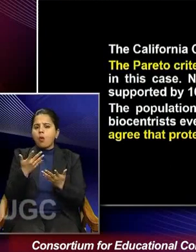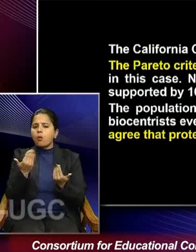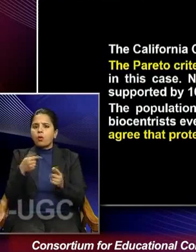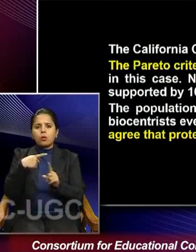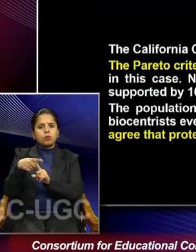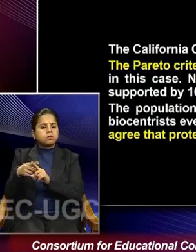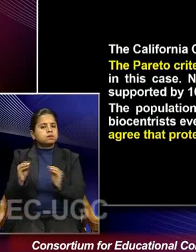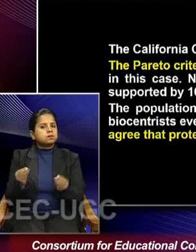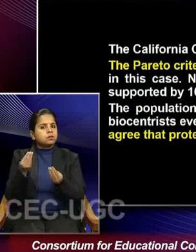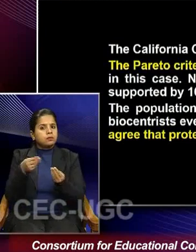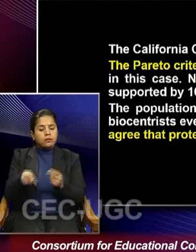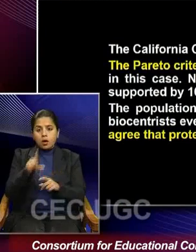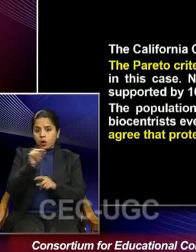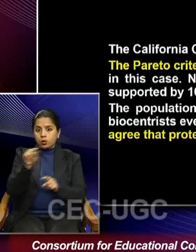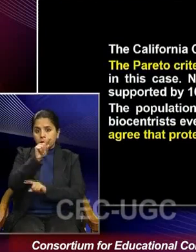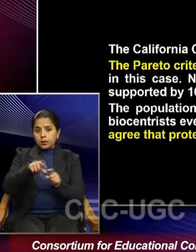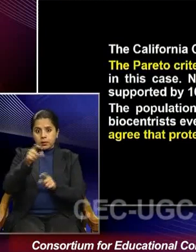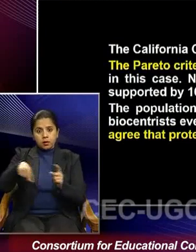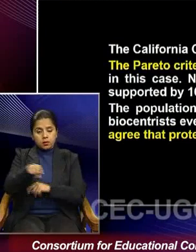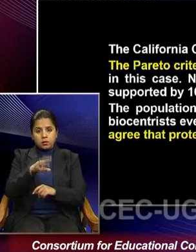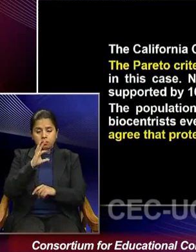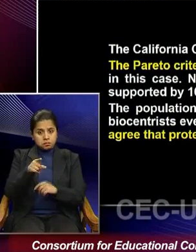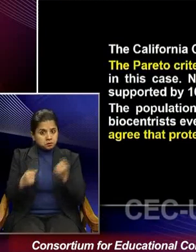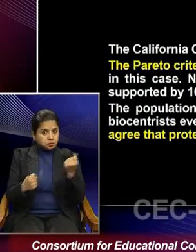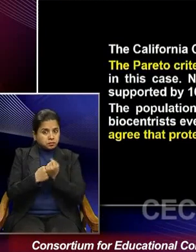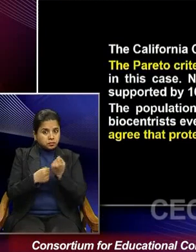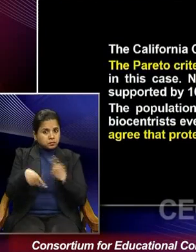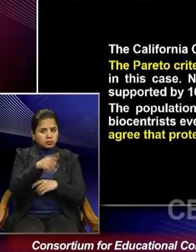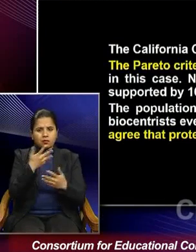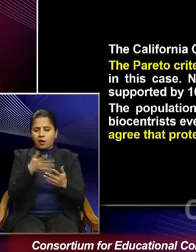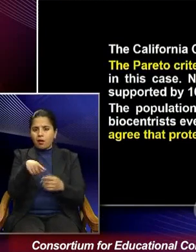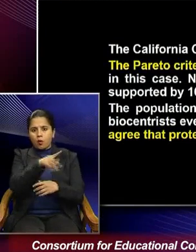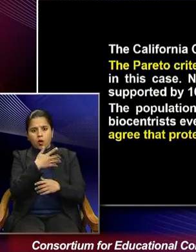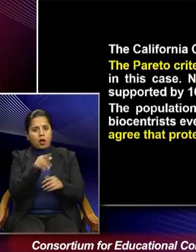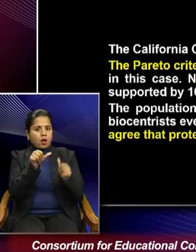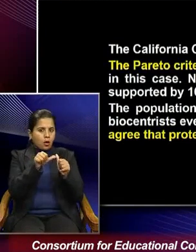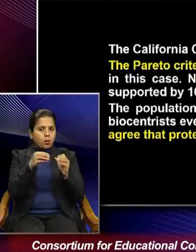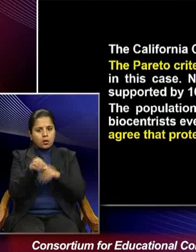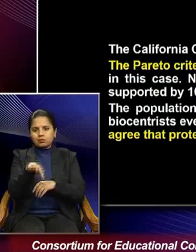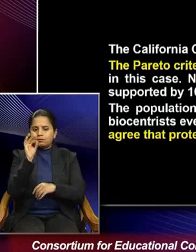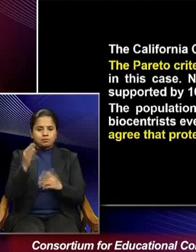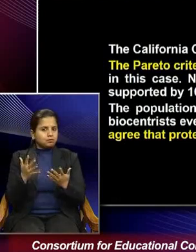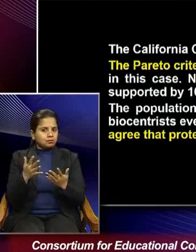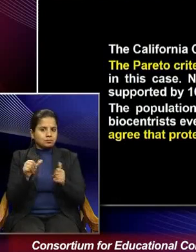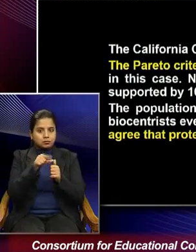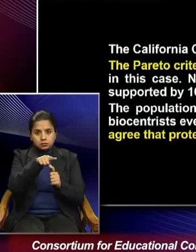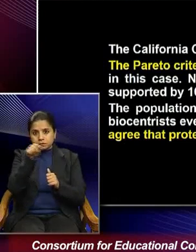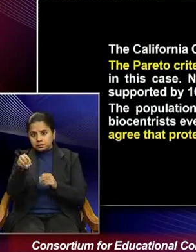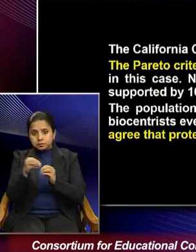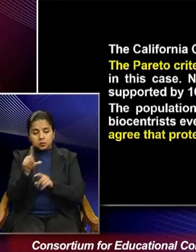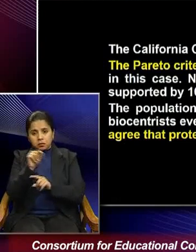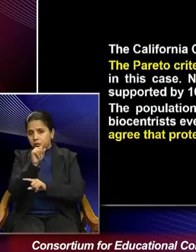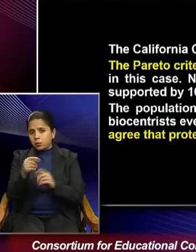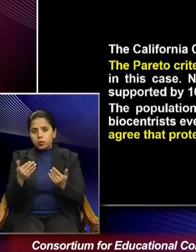So 100% of the population will not support either of the option A and B or A or B. The